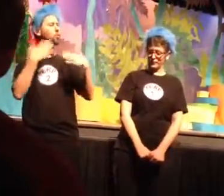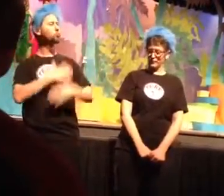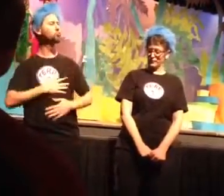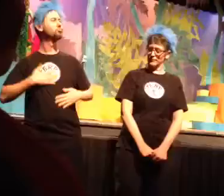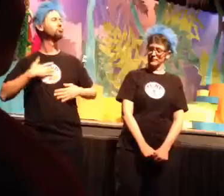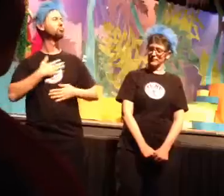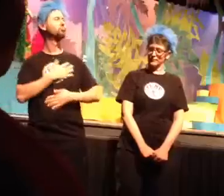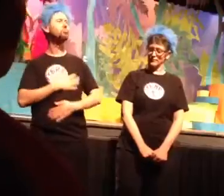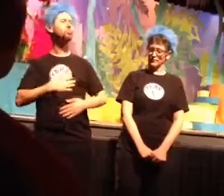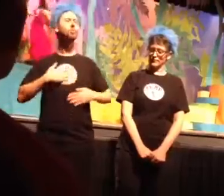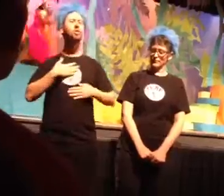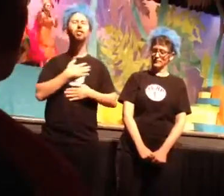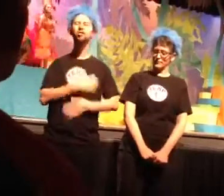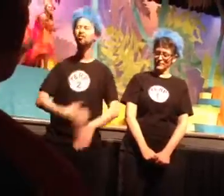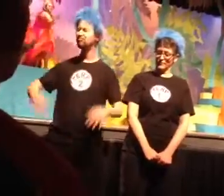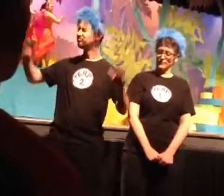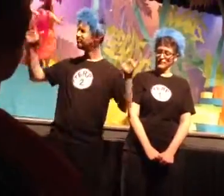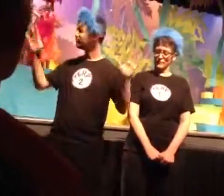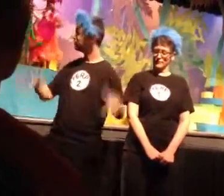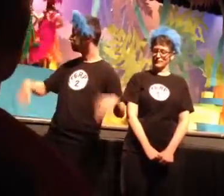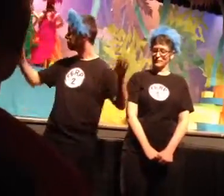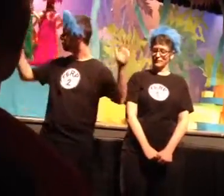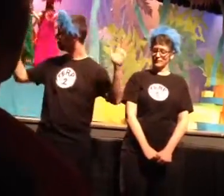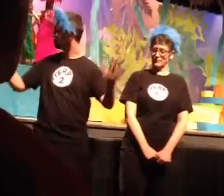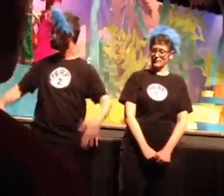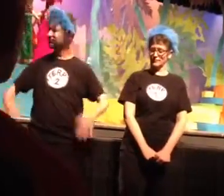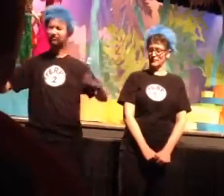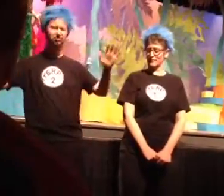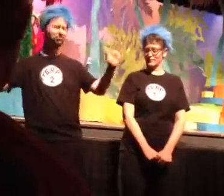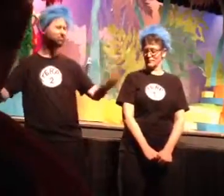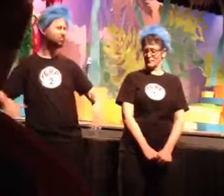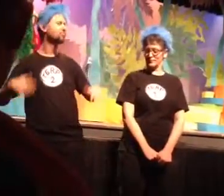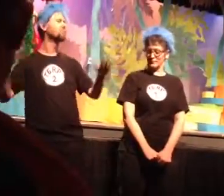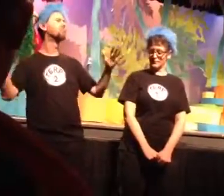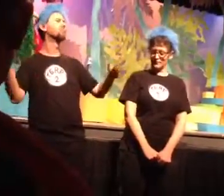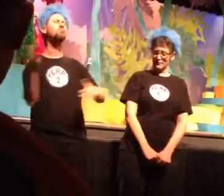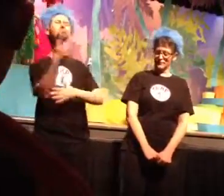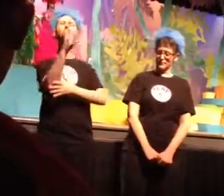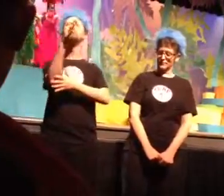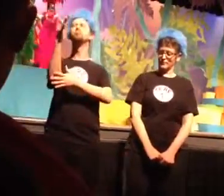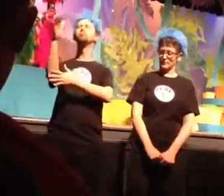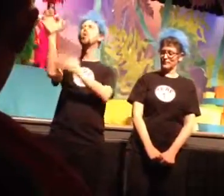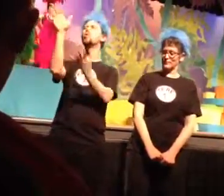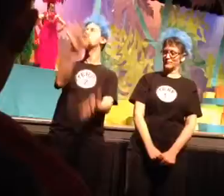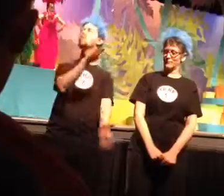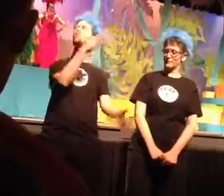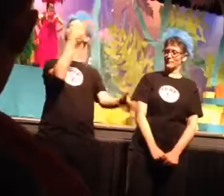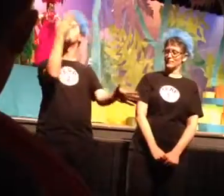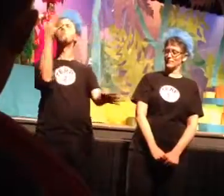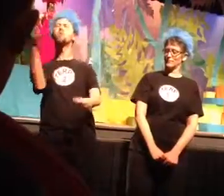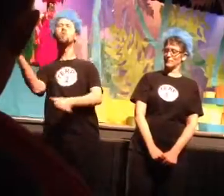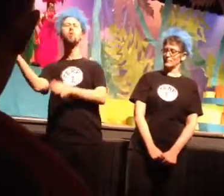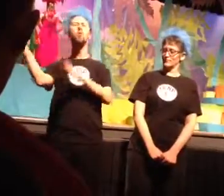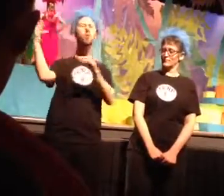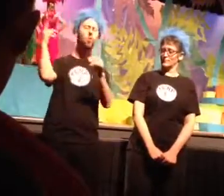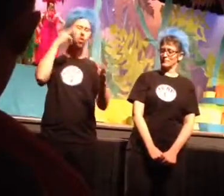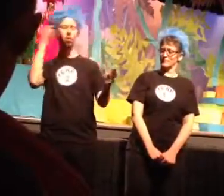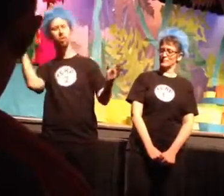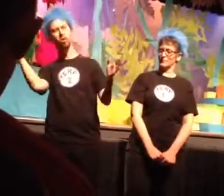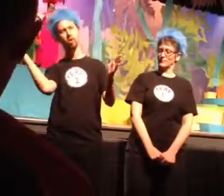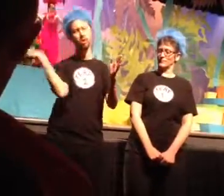Splashing, enjoying the jungle, enjoying the wind